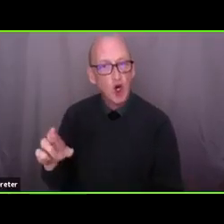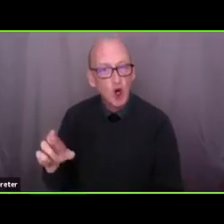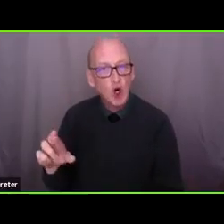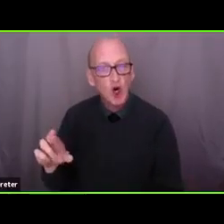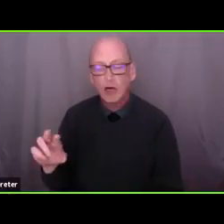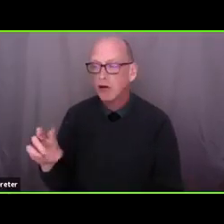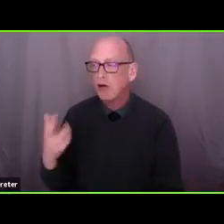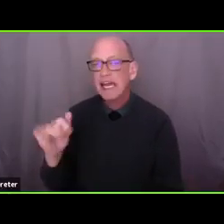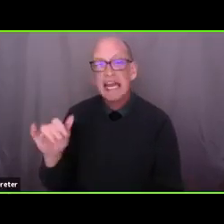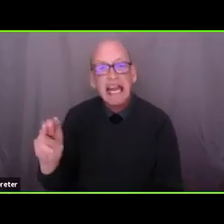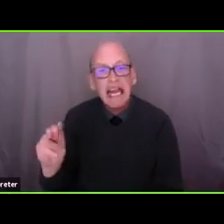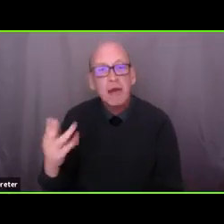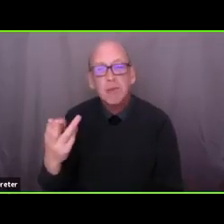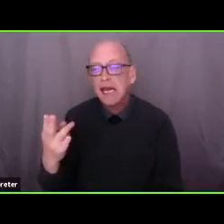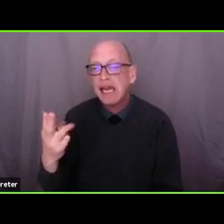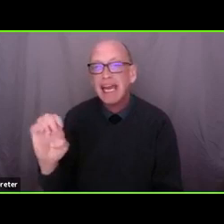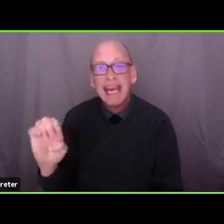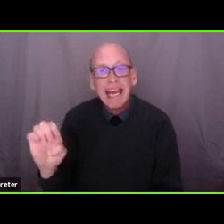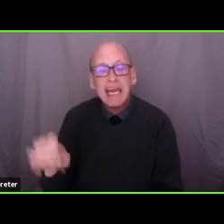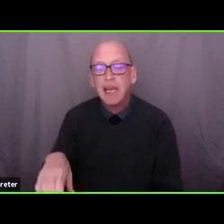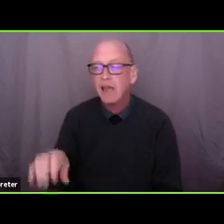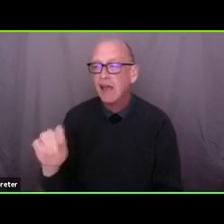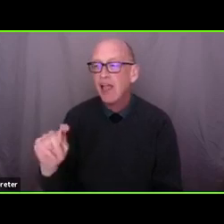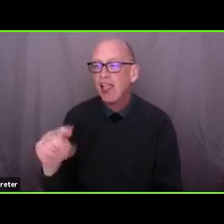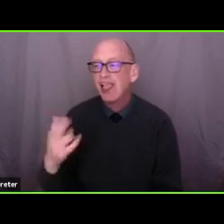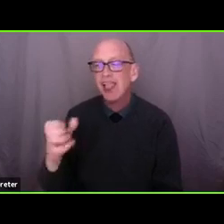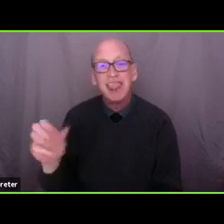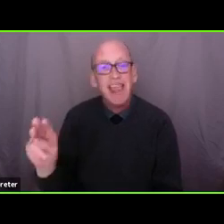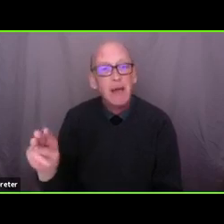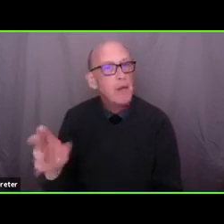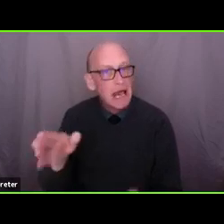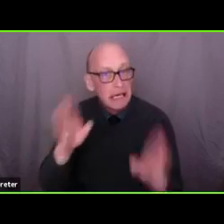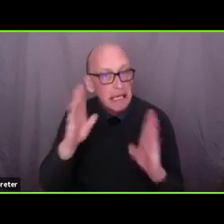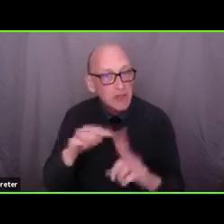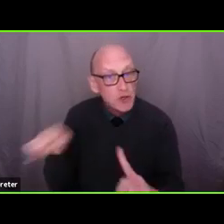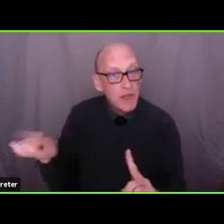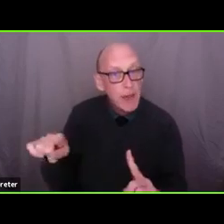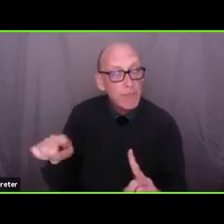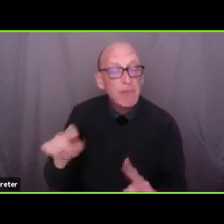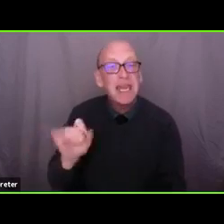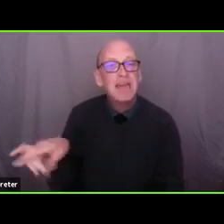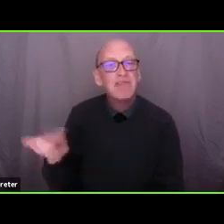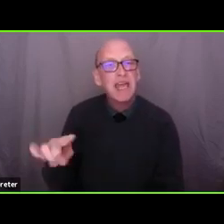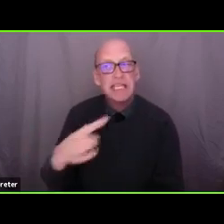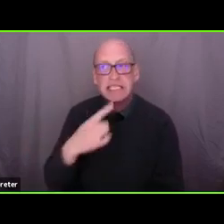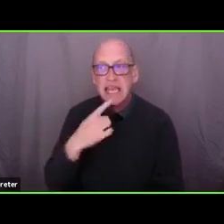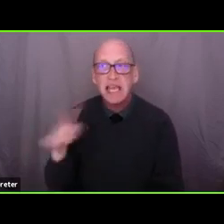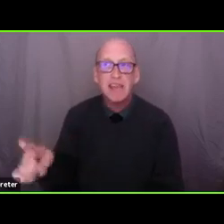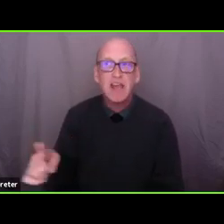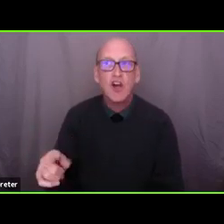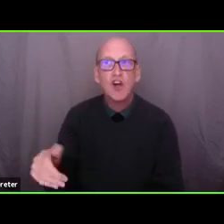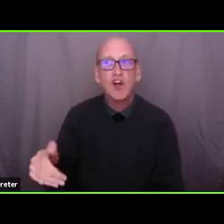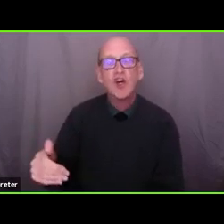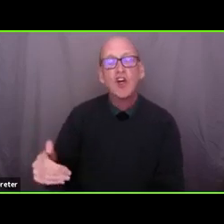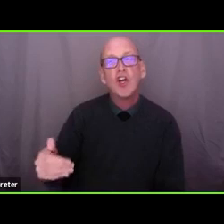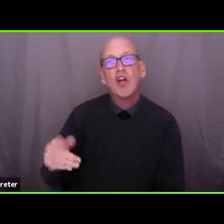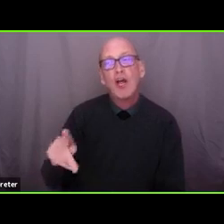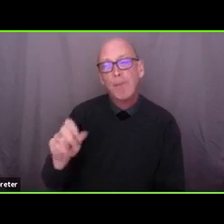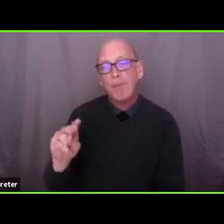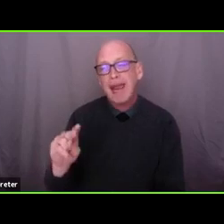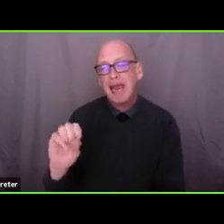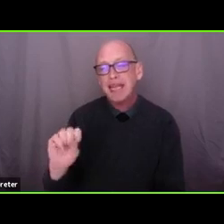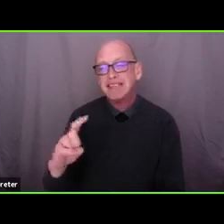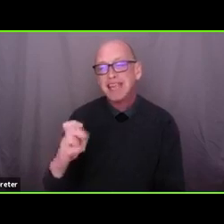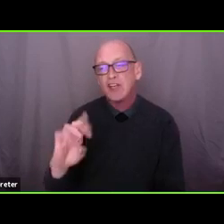to them and to ask appropriate questions. If someone tells you that their orientation is pansexual and you don't know what